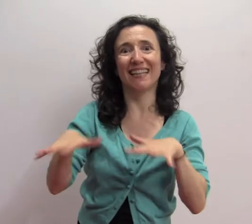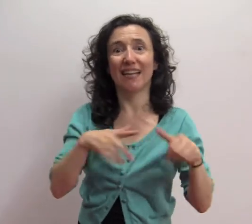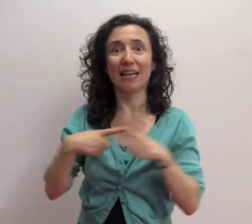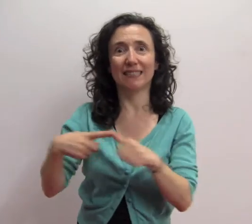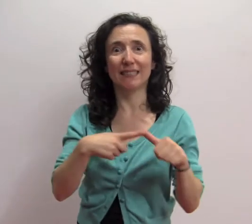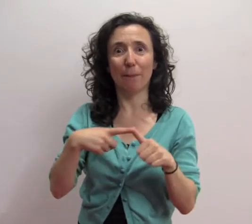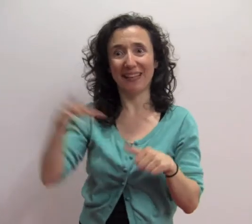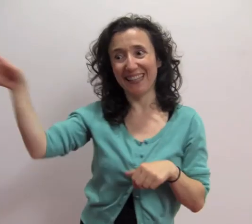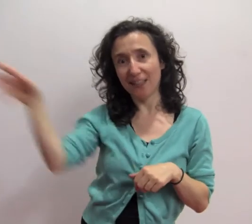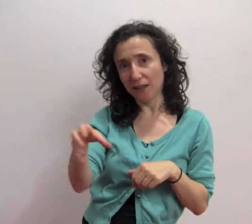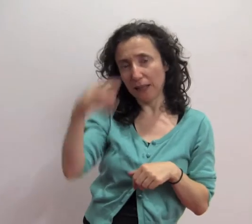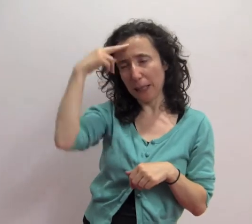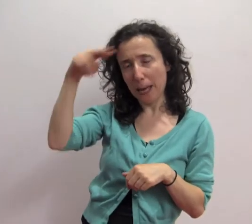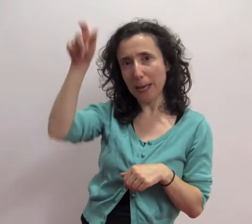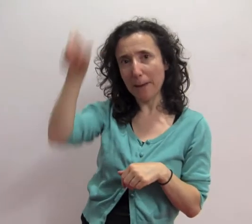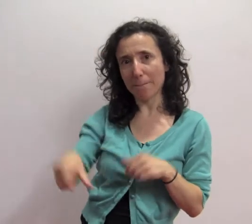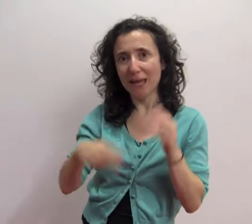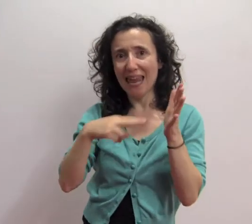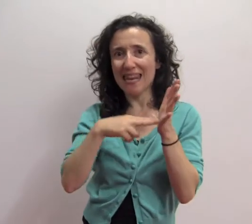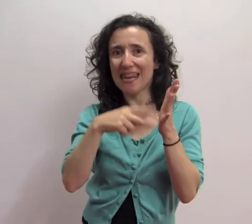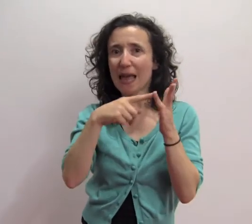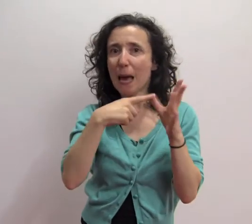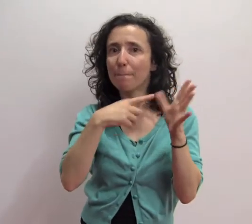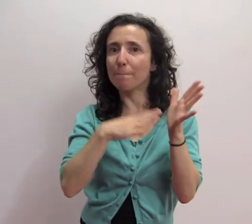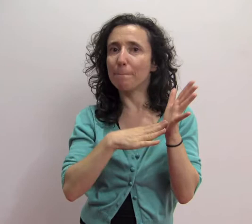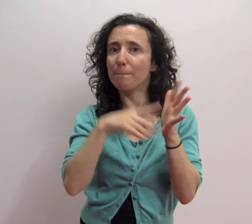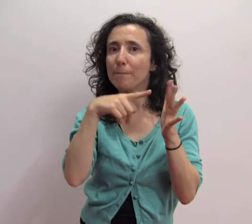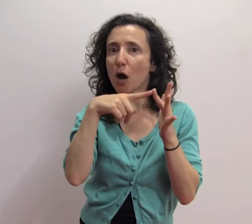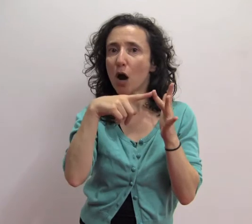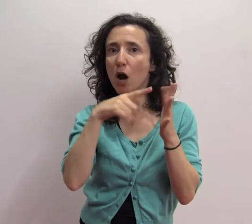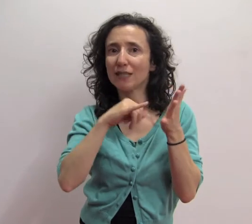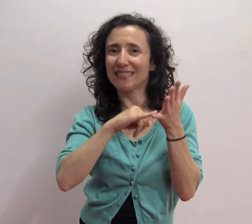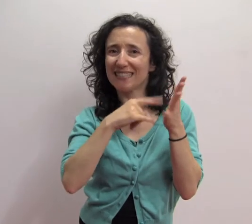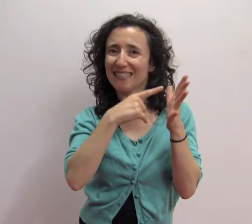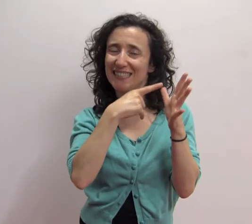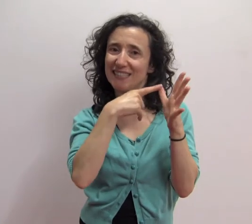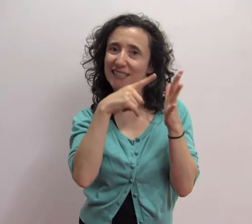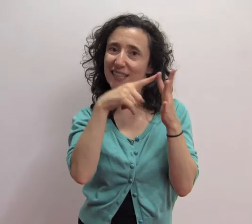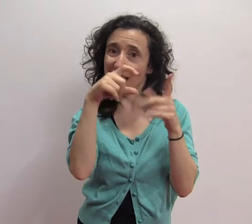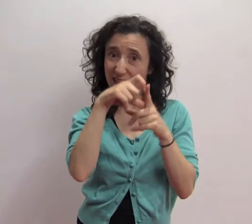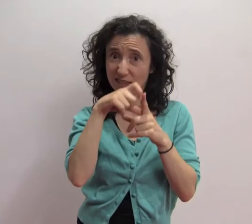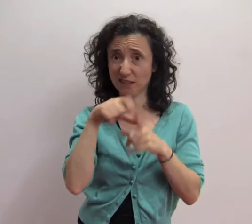And we've also got somebody from Frantic Assembly, and her name's Naomi Said.